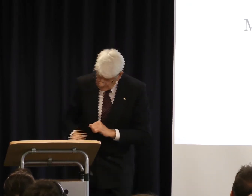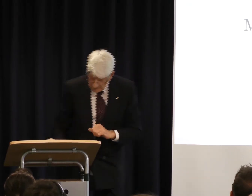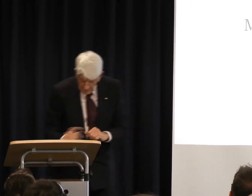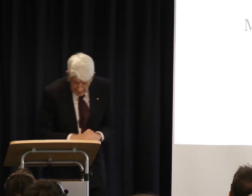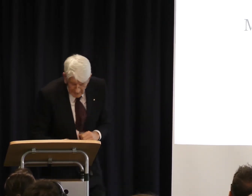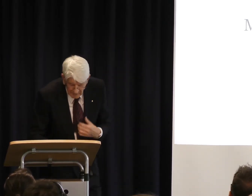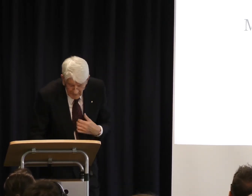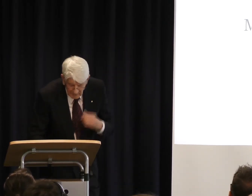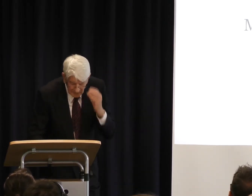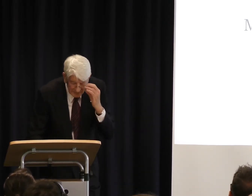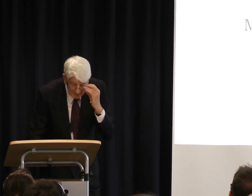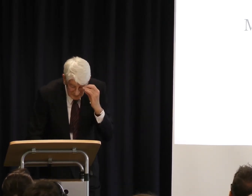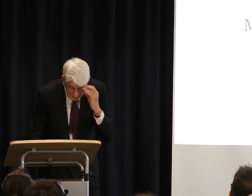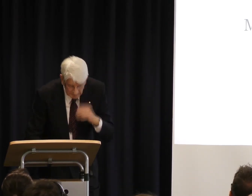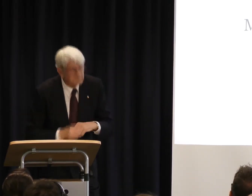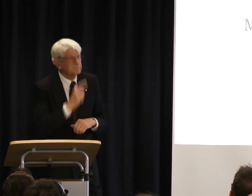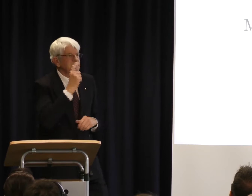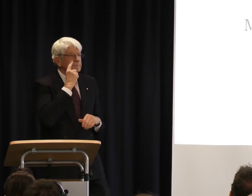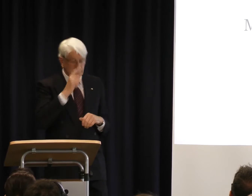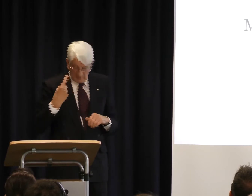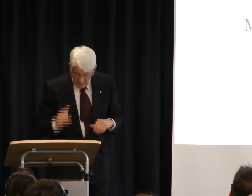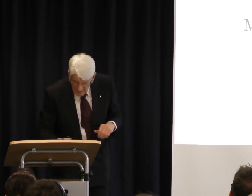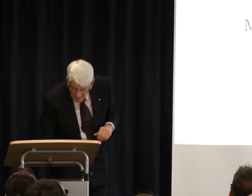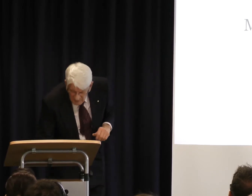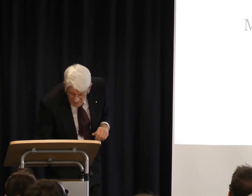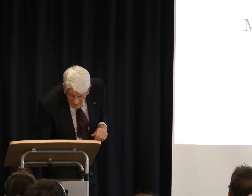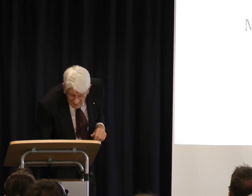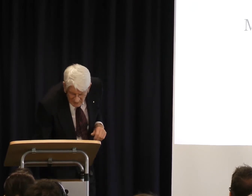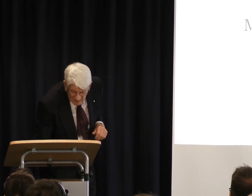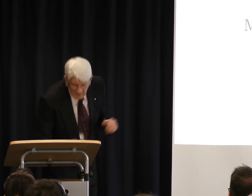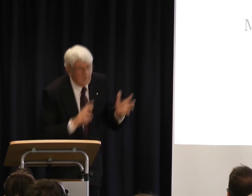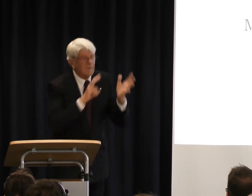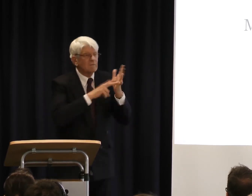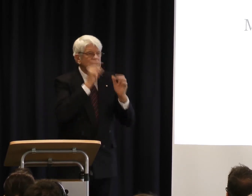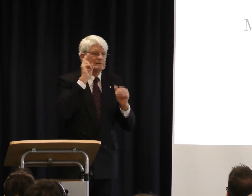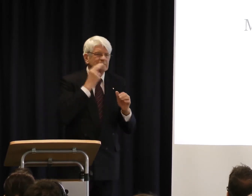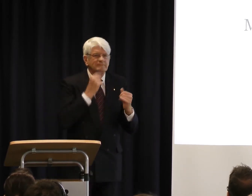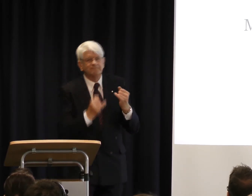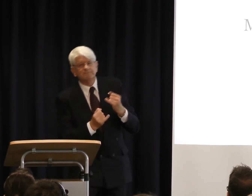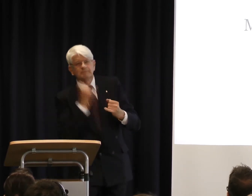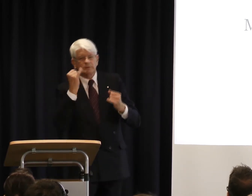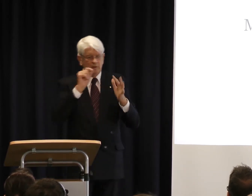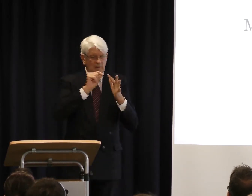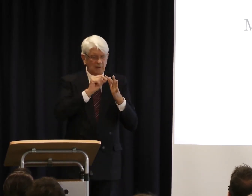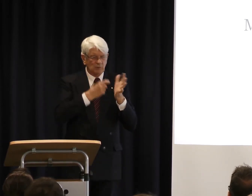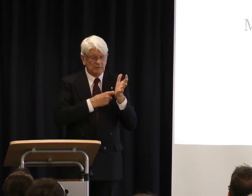didn't have the pleasure of meeting him. So we rectified that by having some information under the photograph so people know who he is.